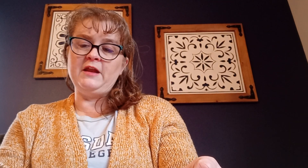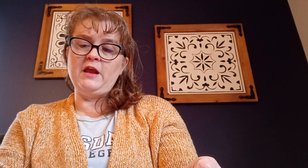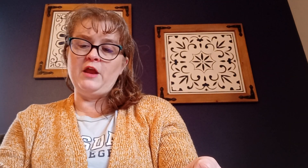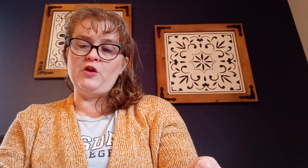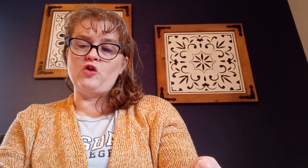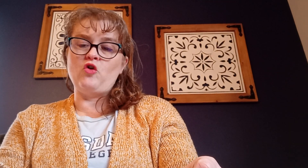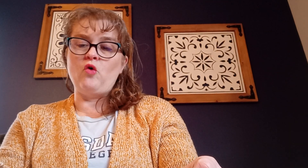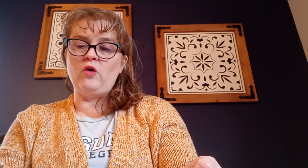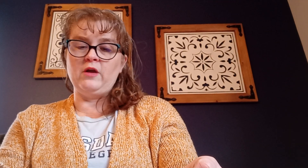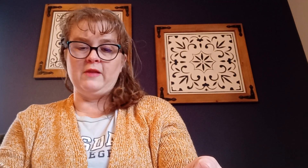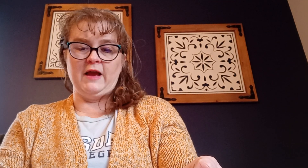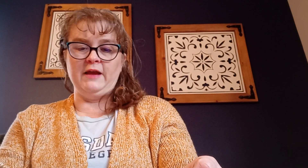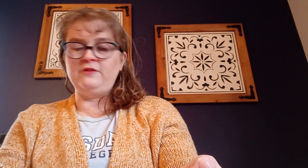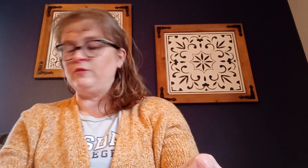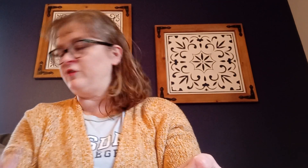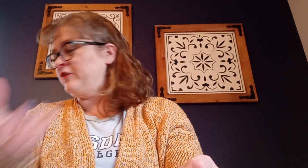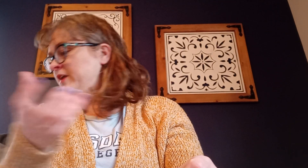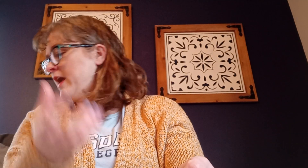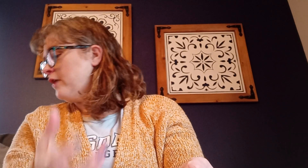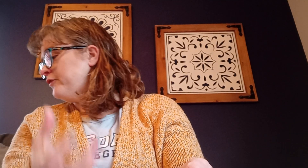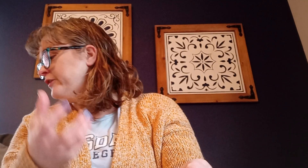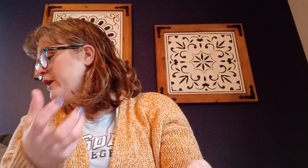in a corallite, which is a calcium